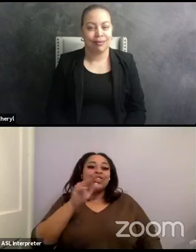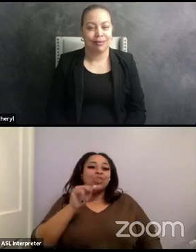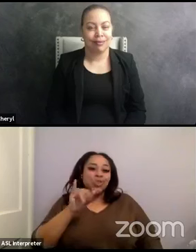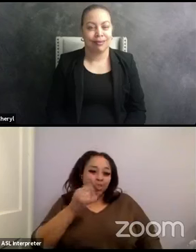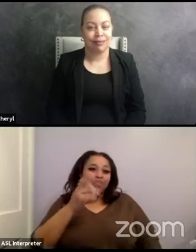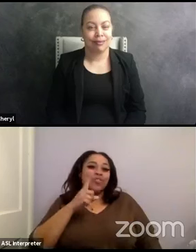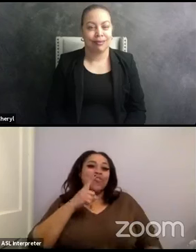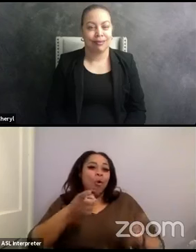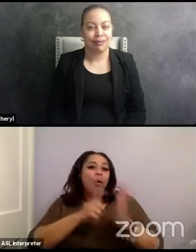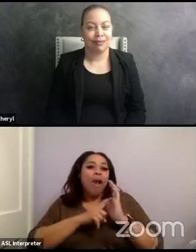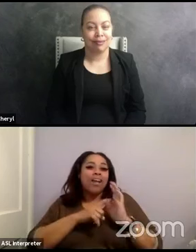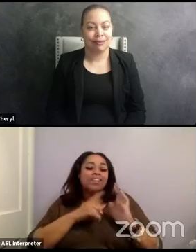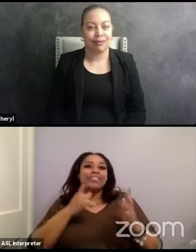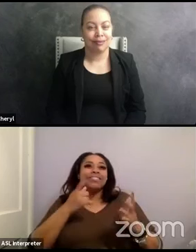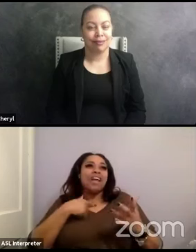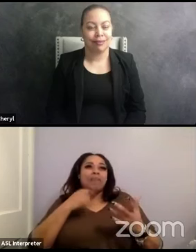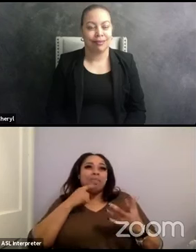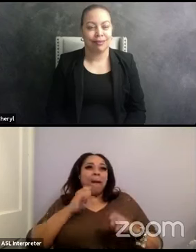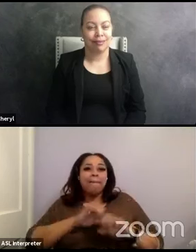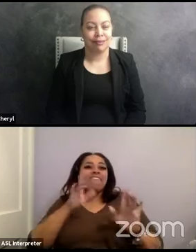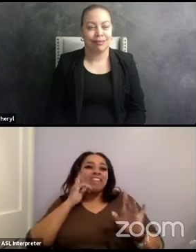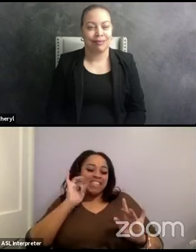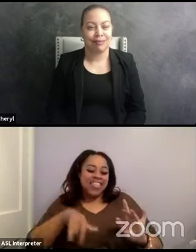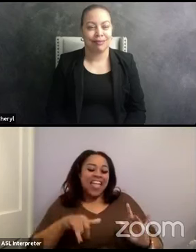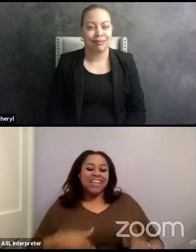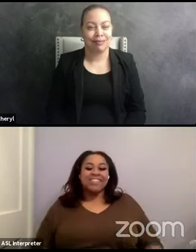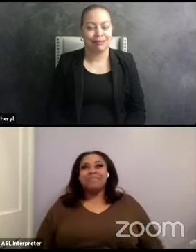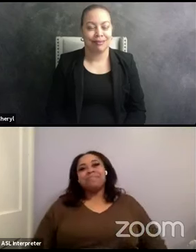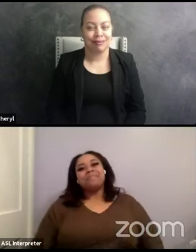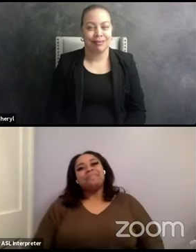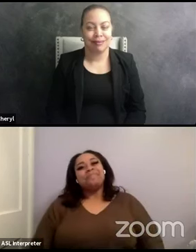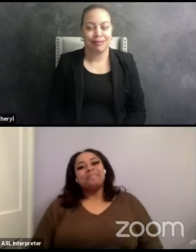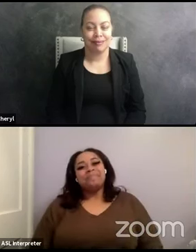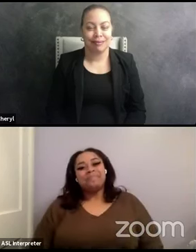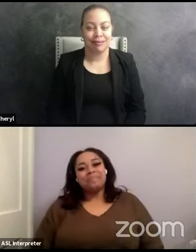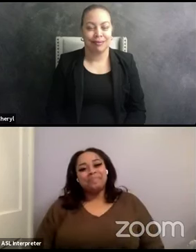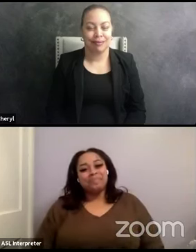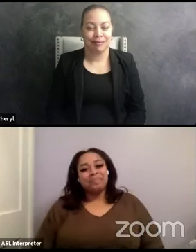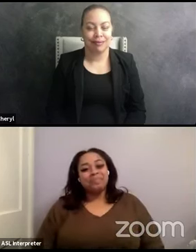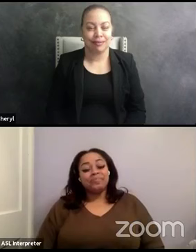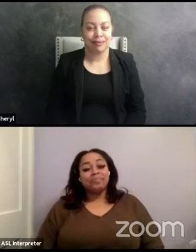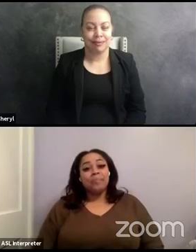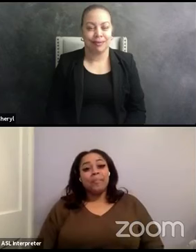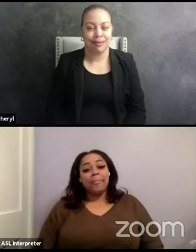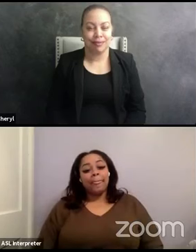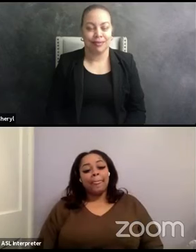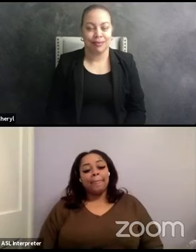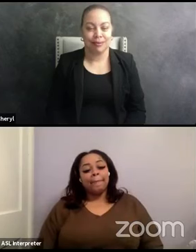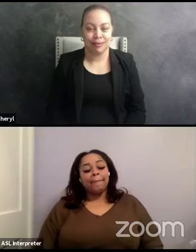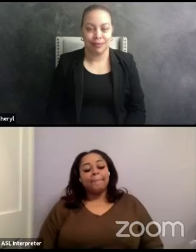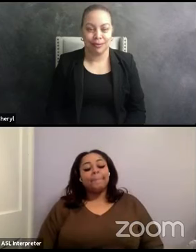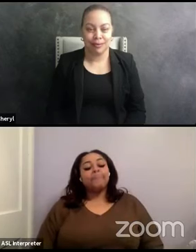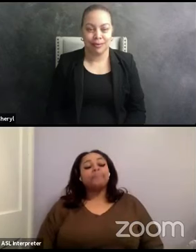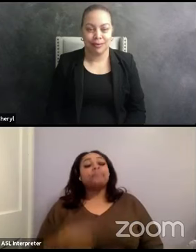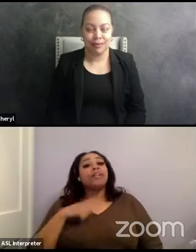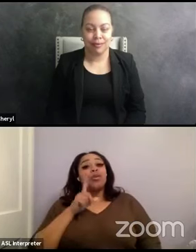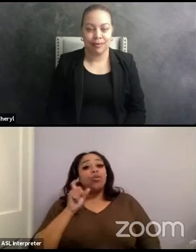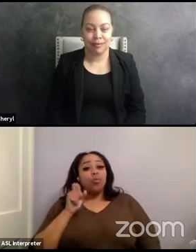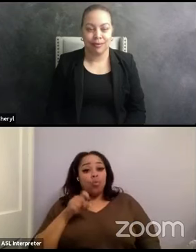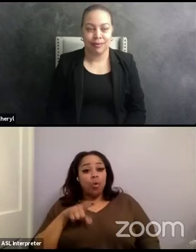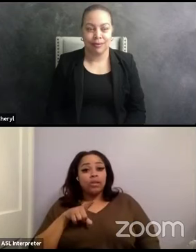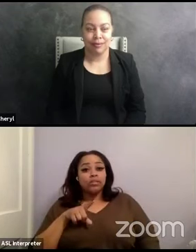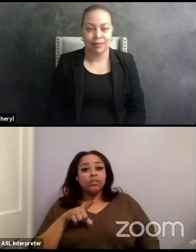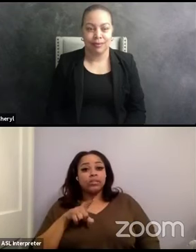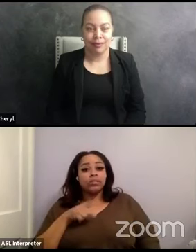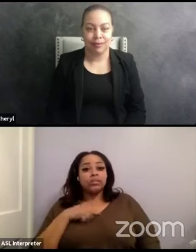so if I don't say nothing, I'm not manifesting it. Um, the question that I came up with, Aaron, and shout out